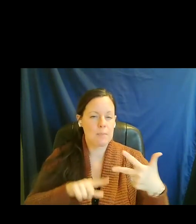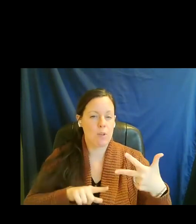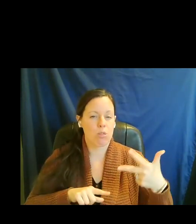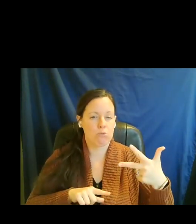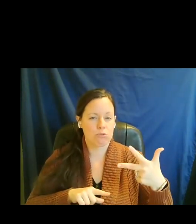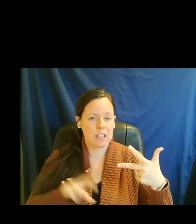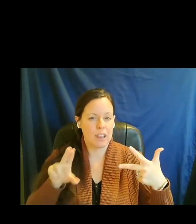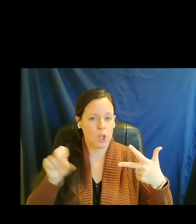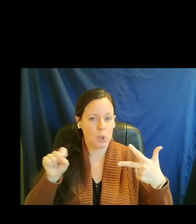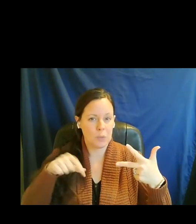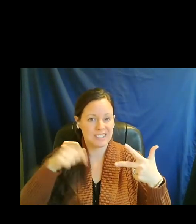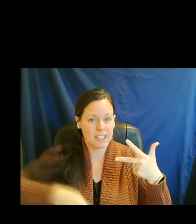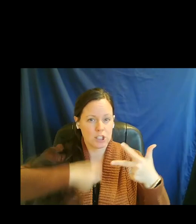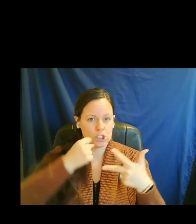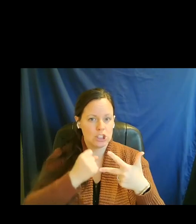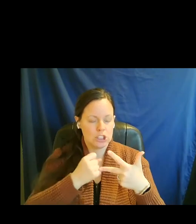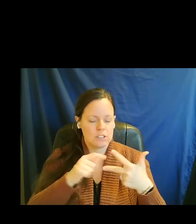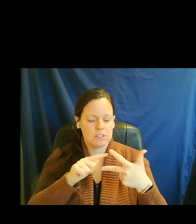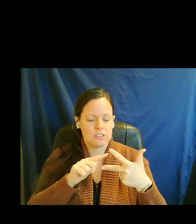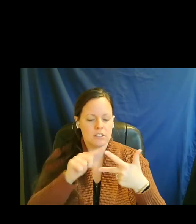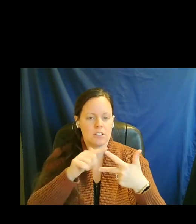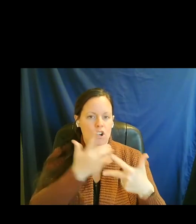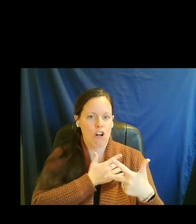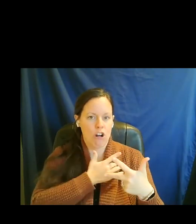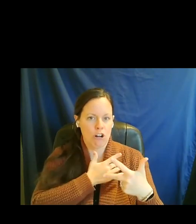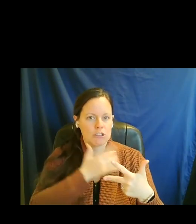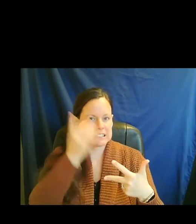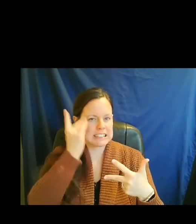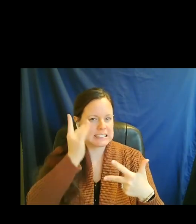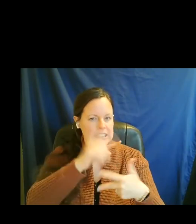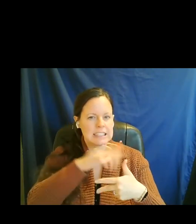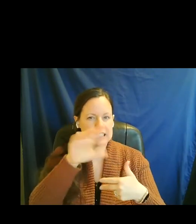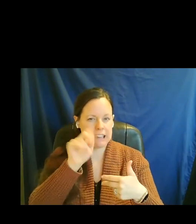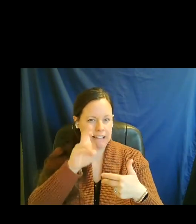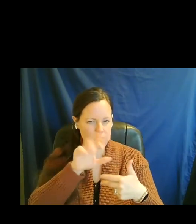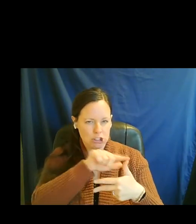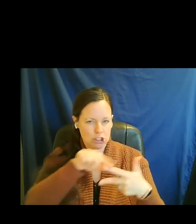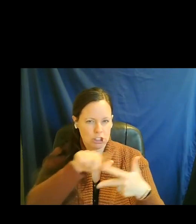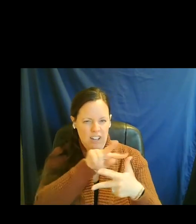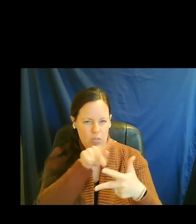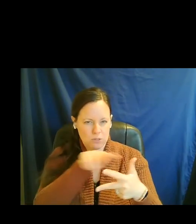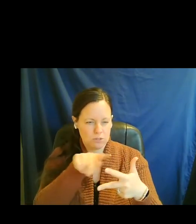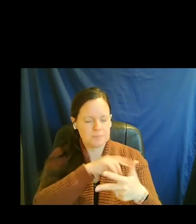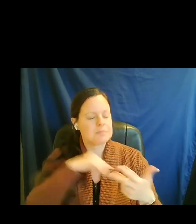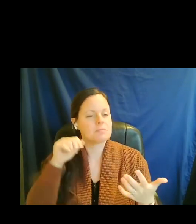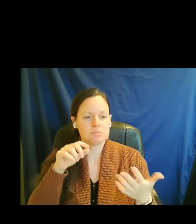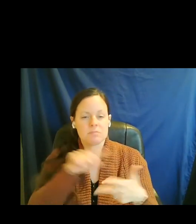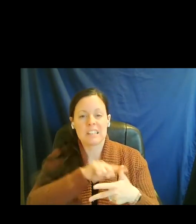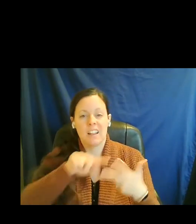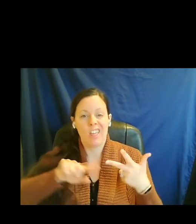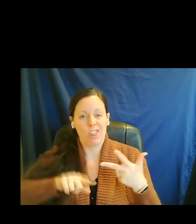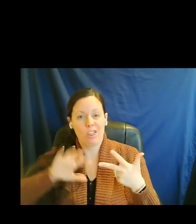States now this year. So behind heart disease and cancer will be COVID. And I was sharing with